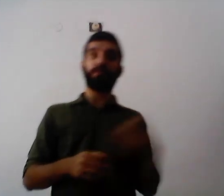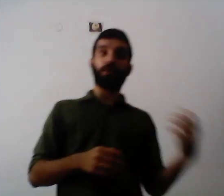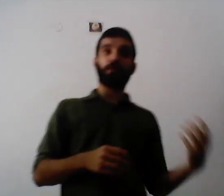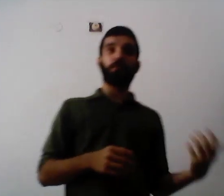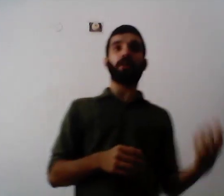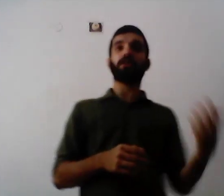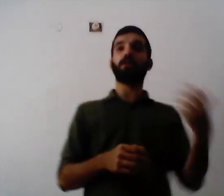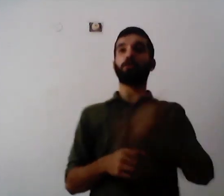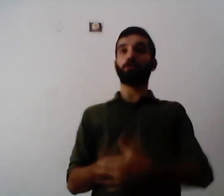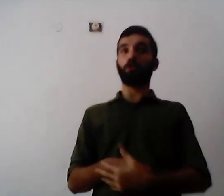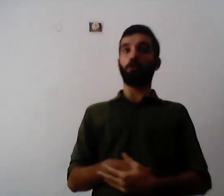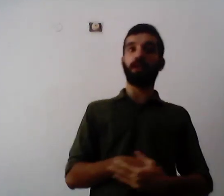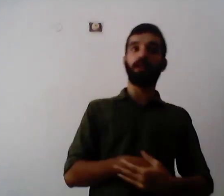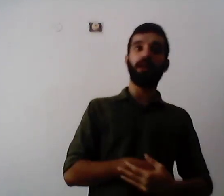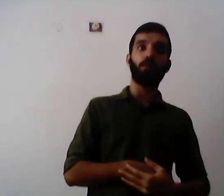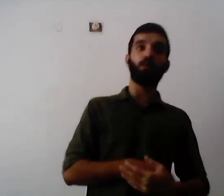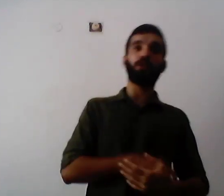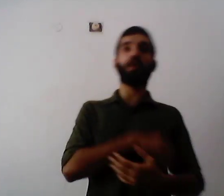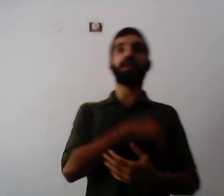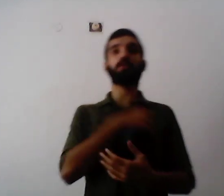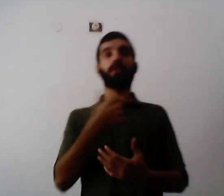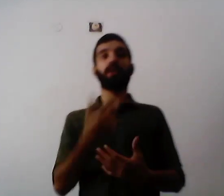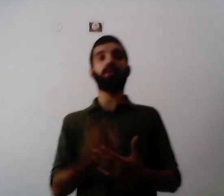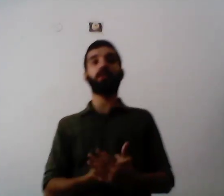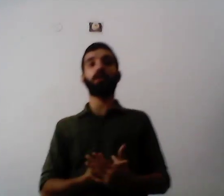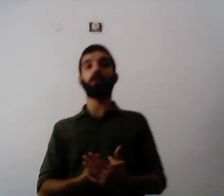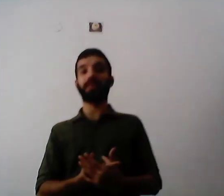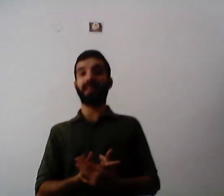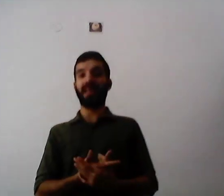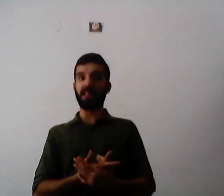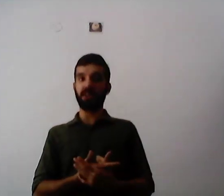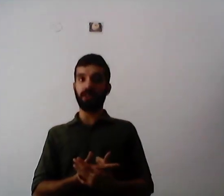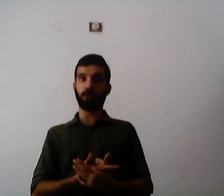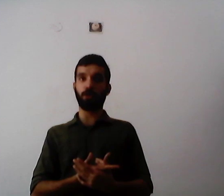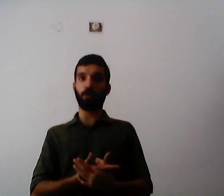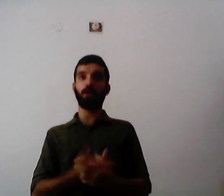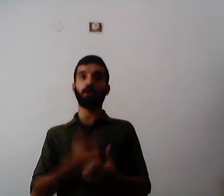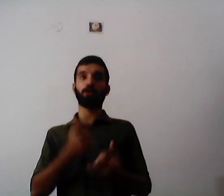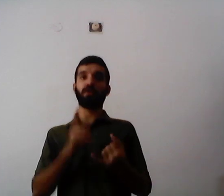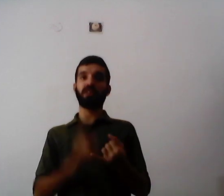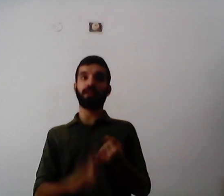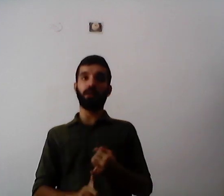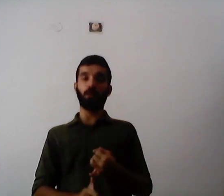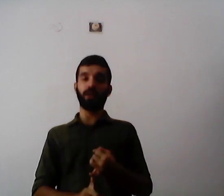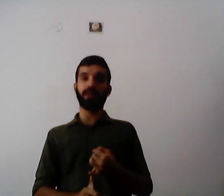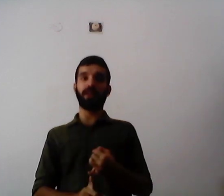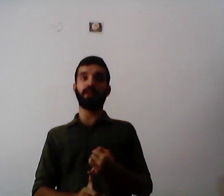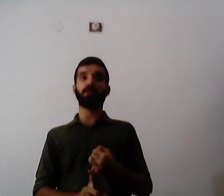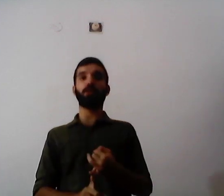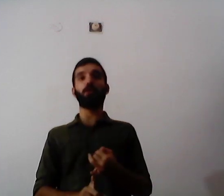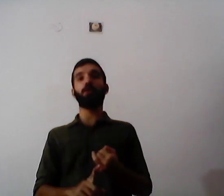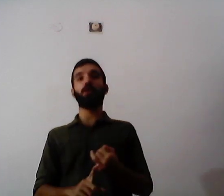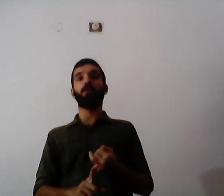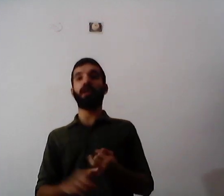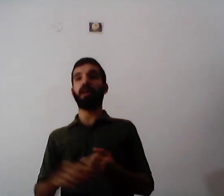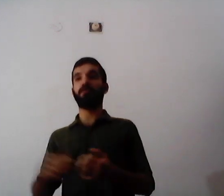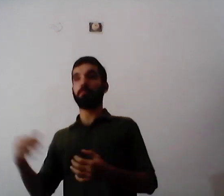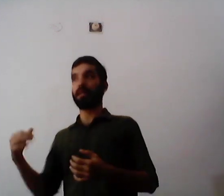of pressure on solubility, which we explained using Henry's law. So we studied what is Henry's law. We have the